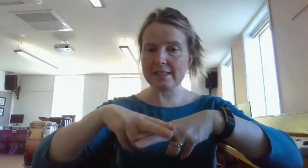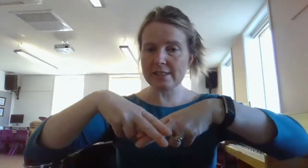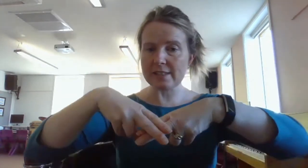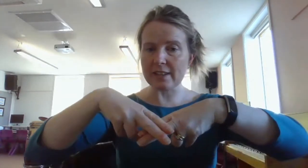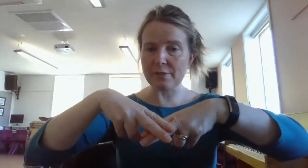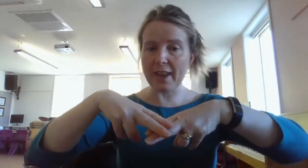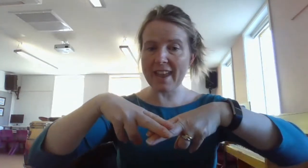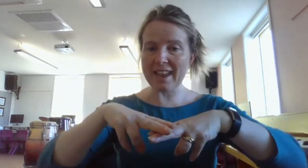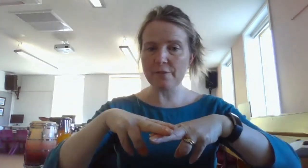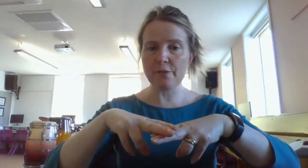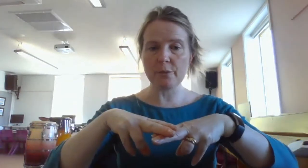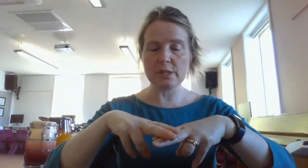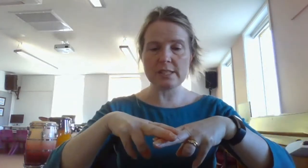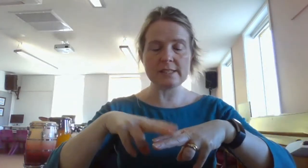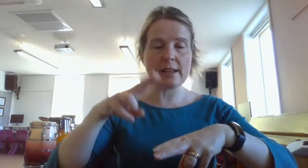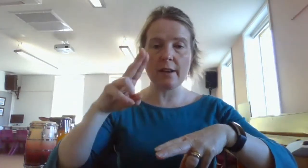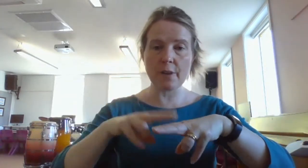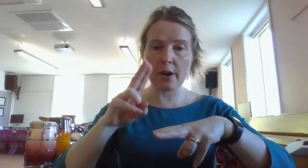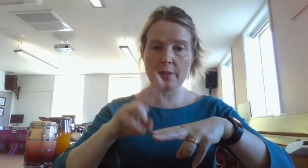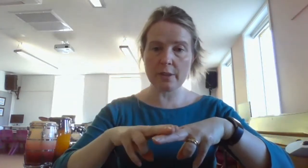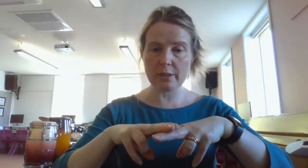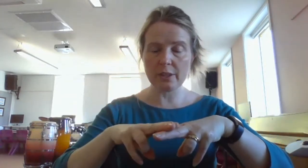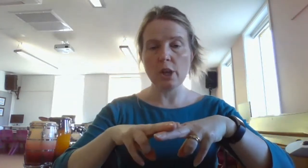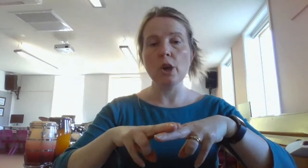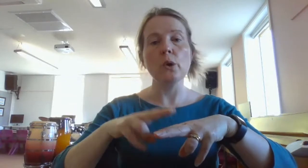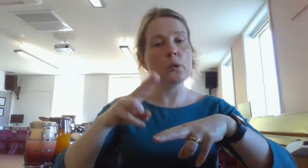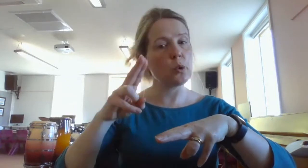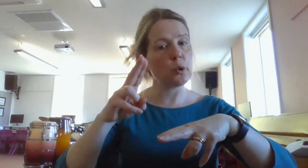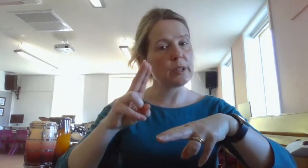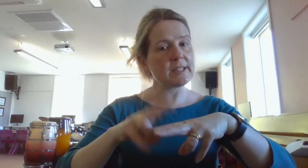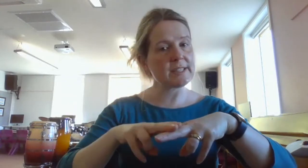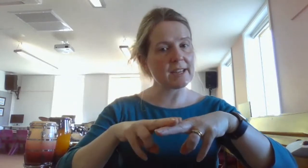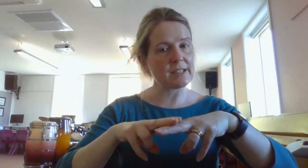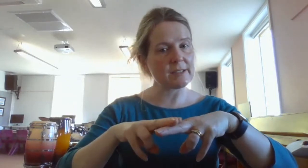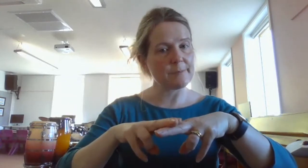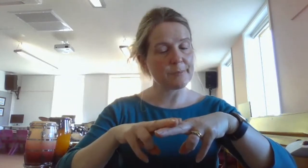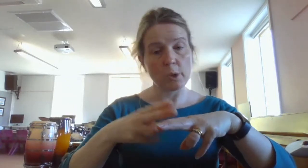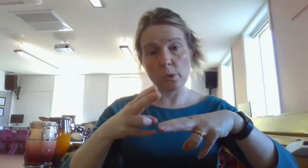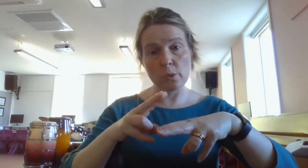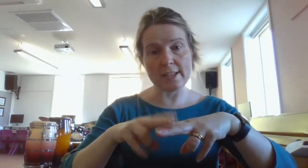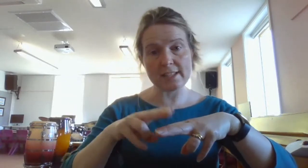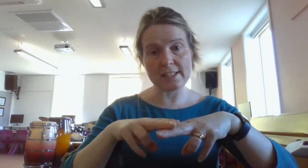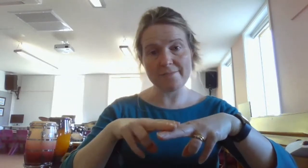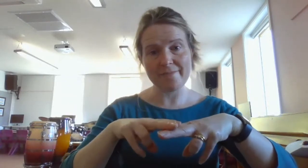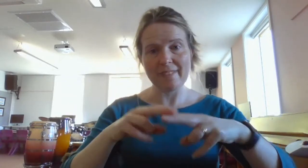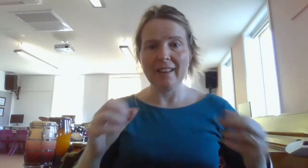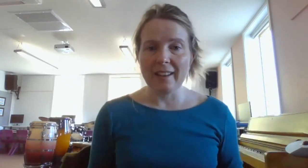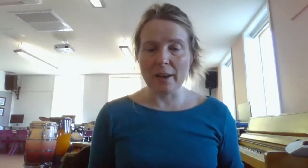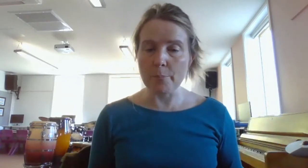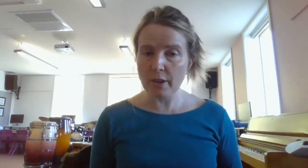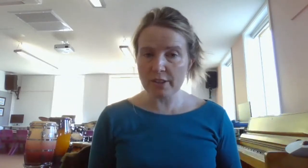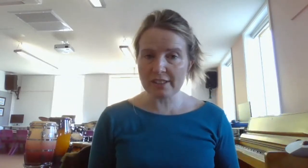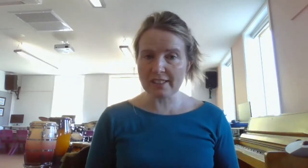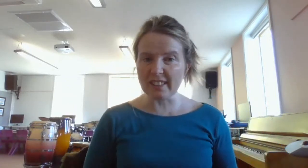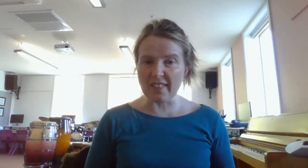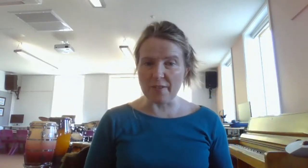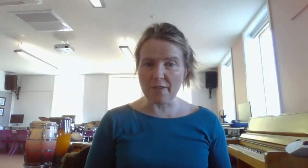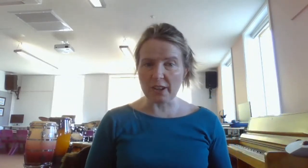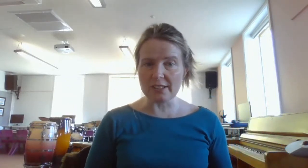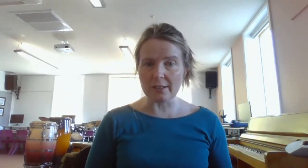the sign for F, which is father or dad. Or daddy. Brothers think that they fight a